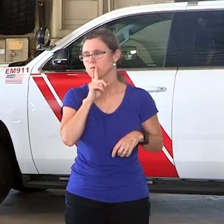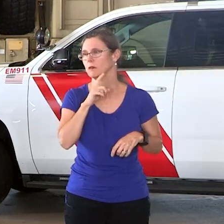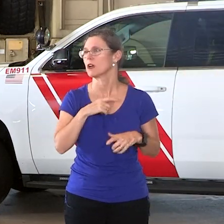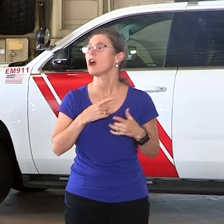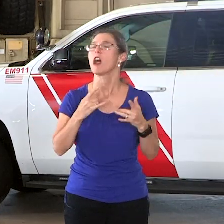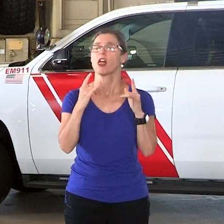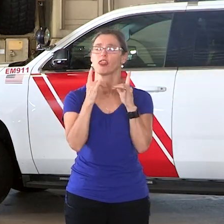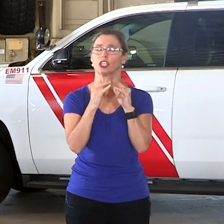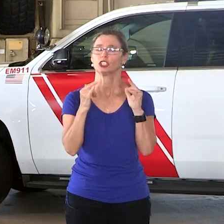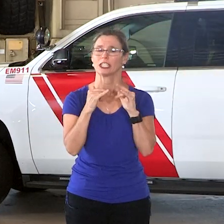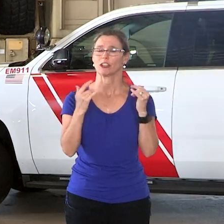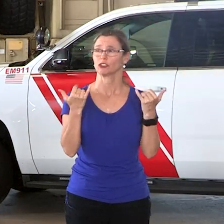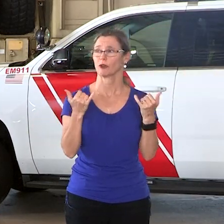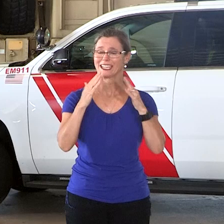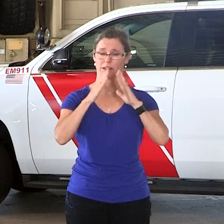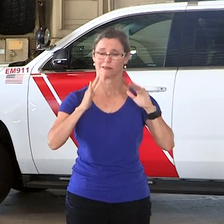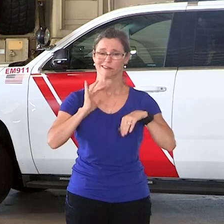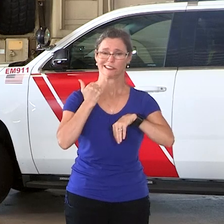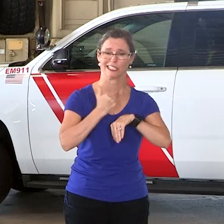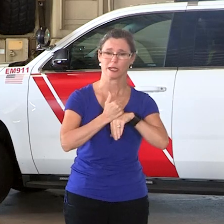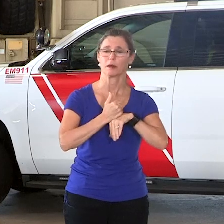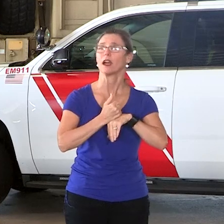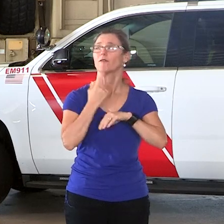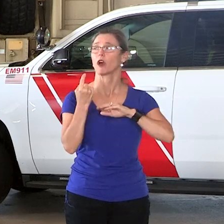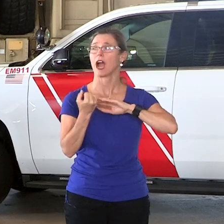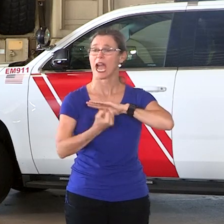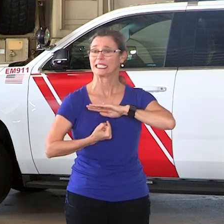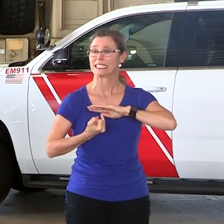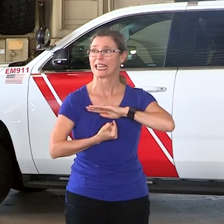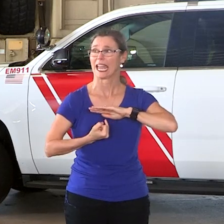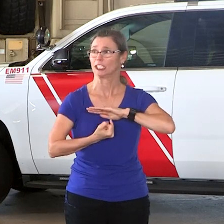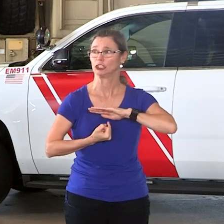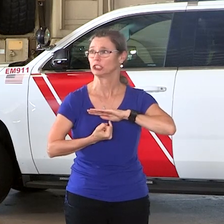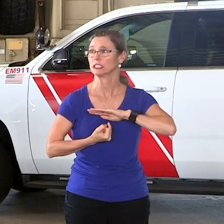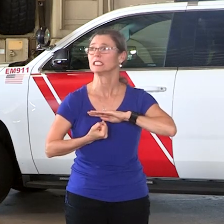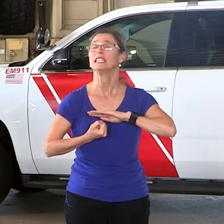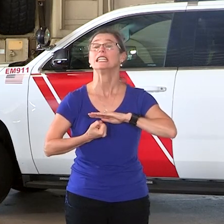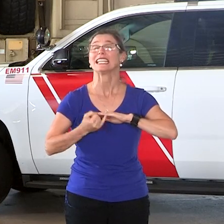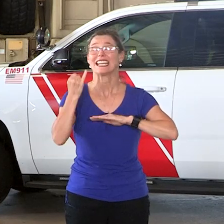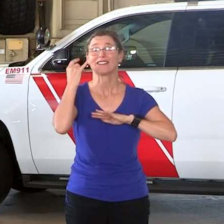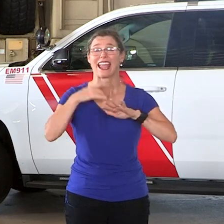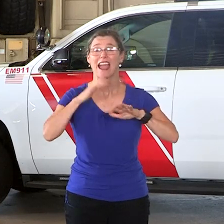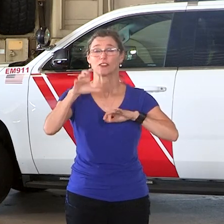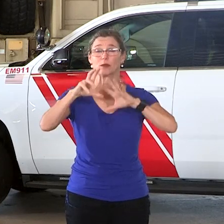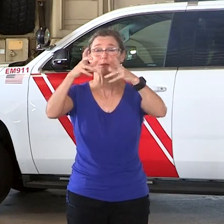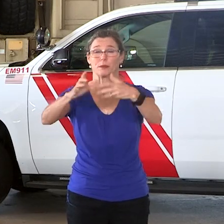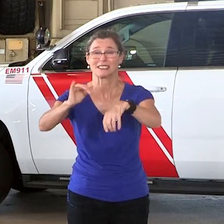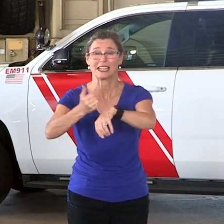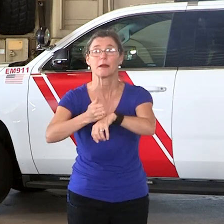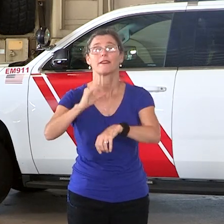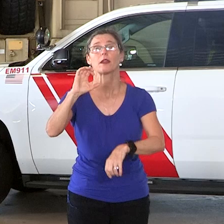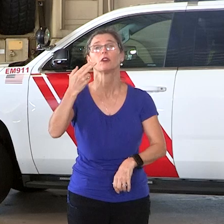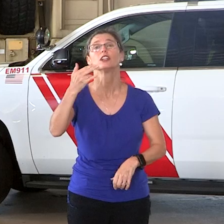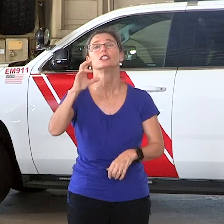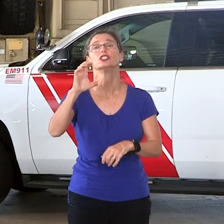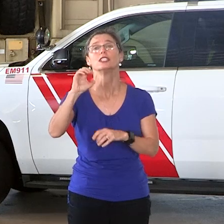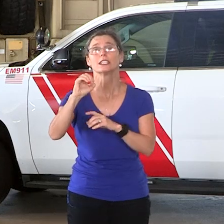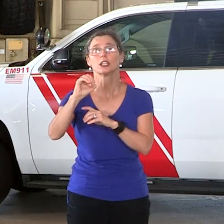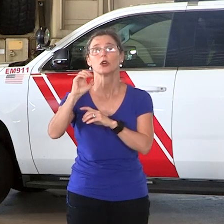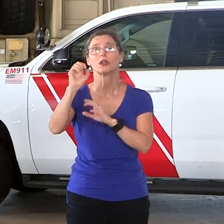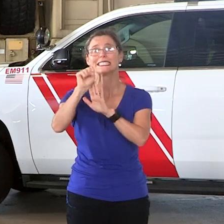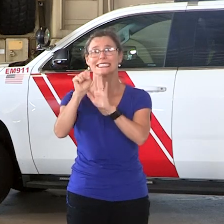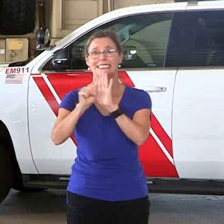the isolation shelter site for this region would be at Chico State Park. That's for Region 4, which is Lafayette,